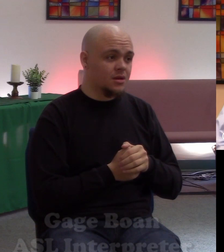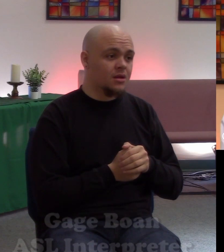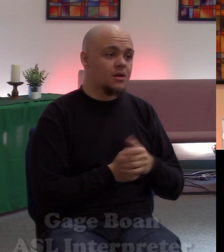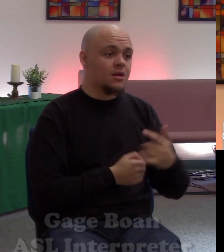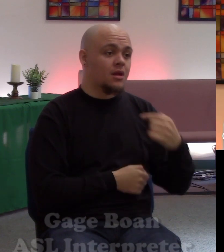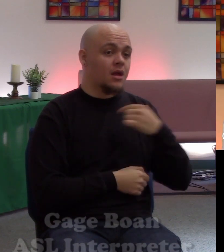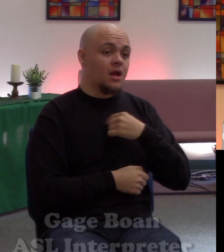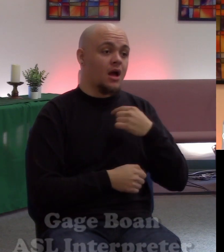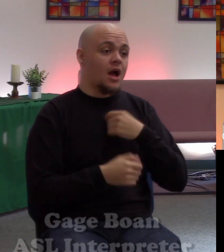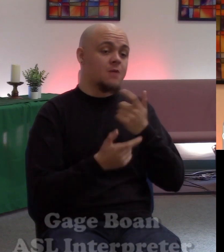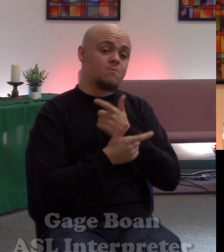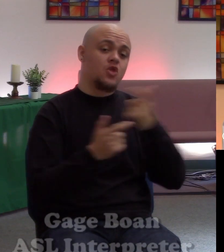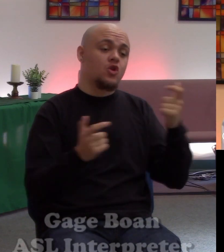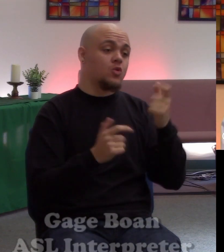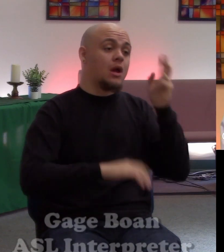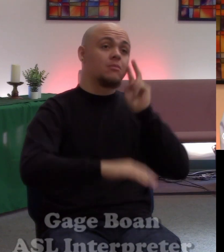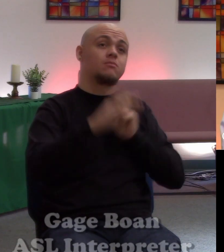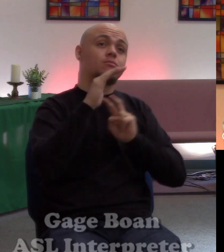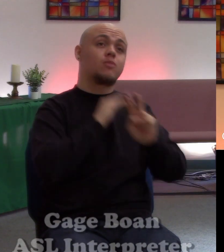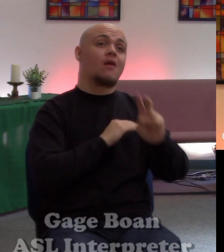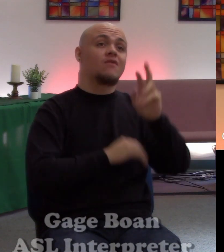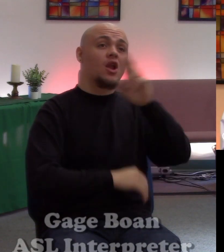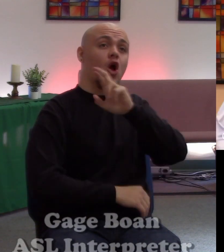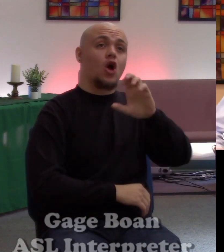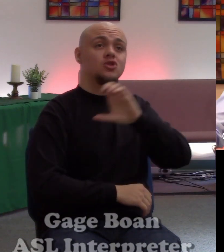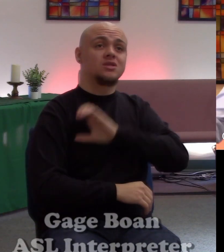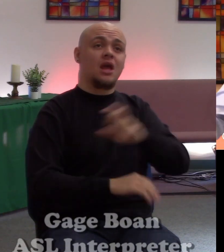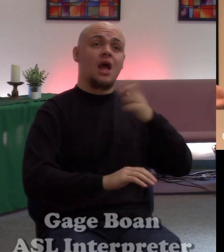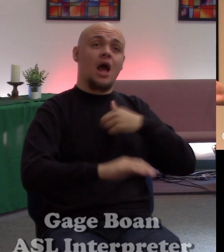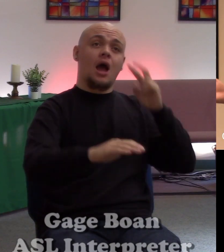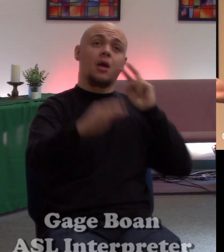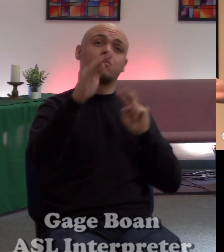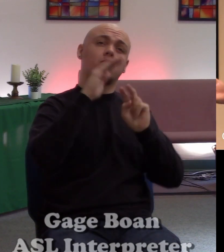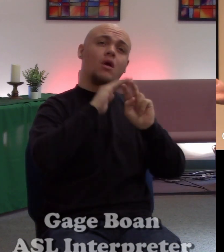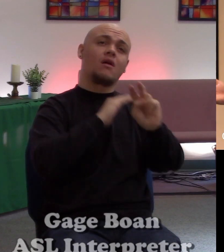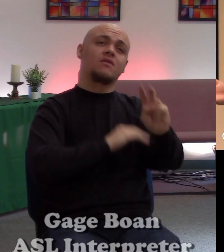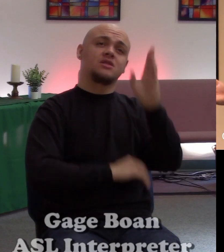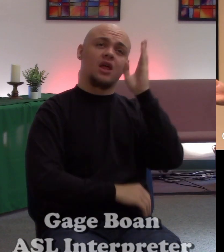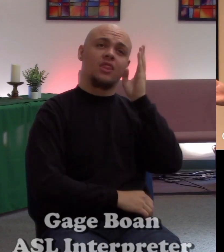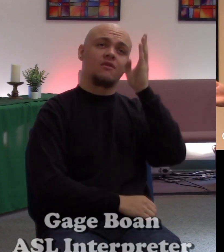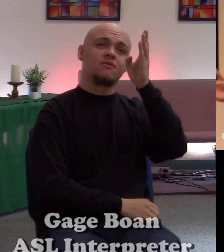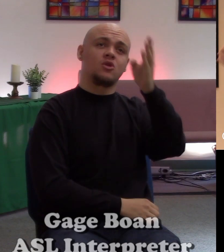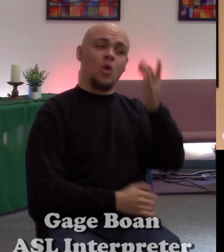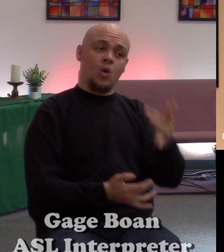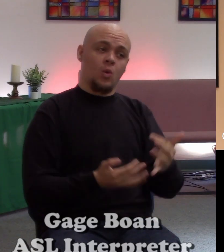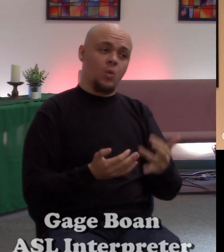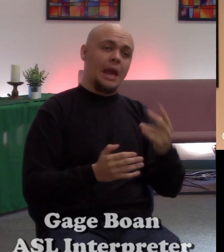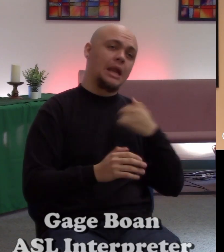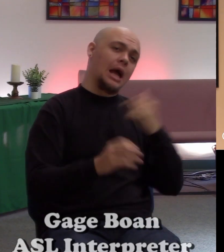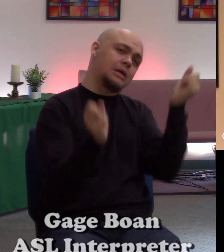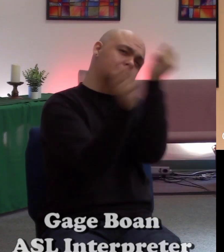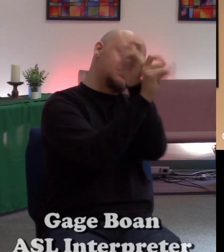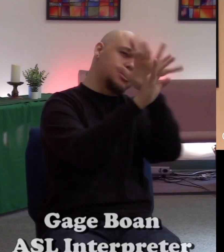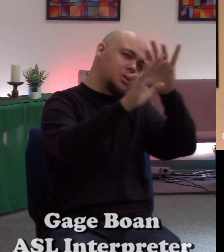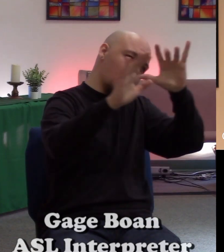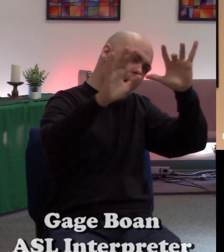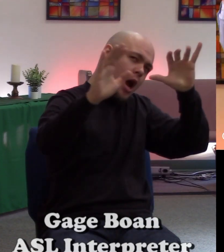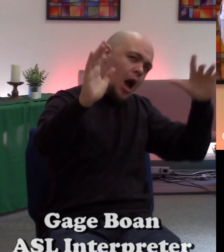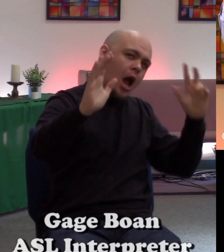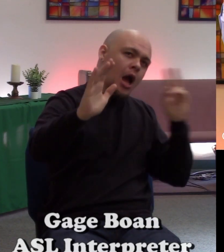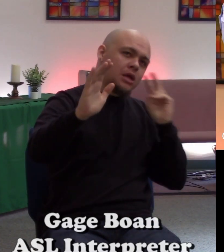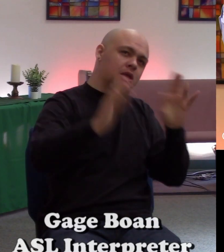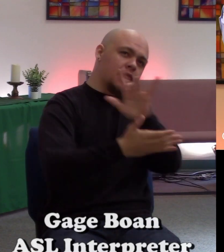All right, I'll do it. Are we ready? I am the great and mighty prophet R.C. I shall prophesy the future for you.